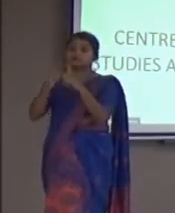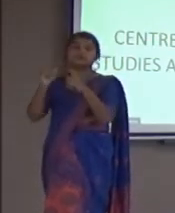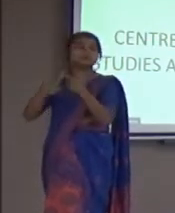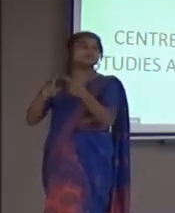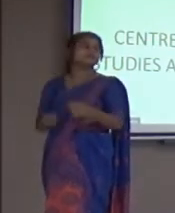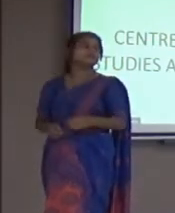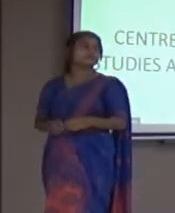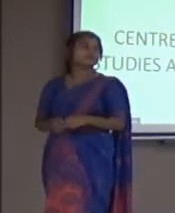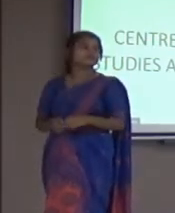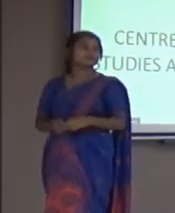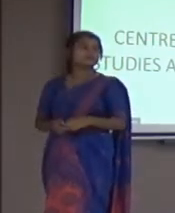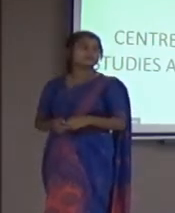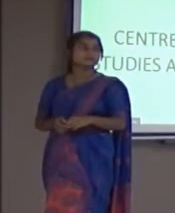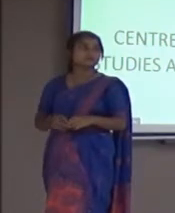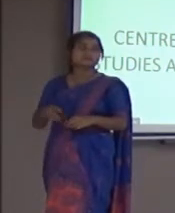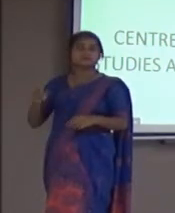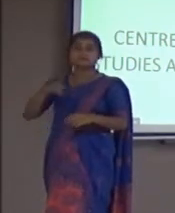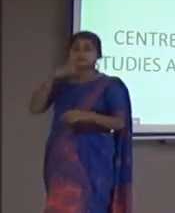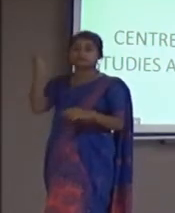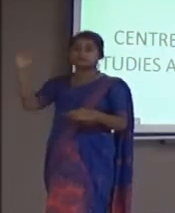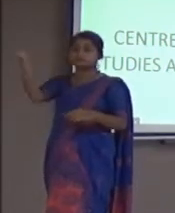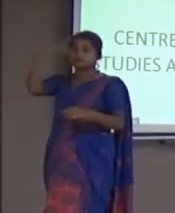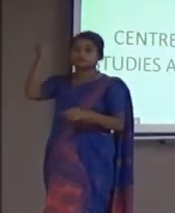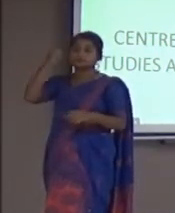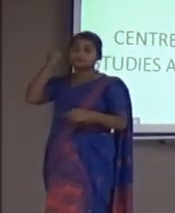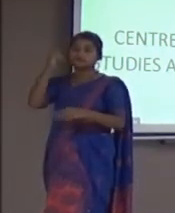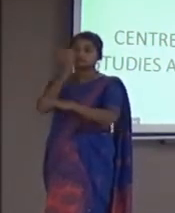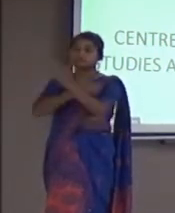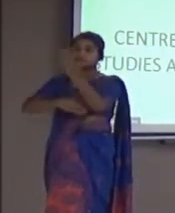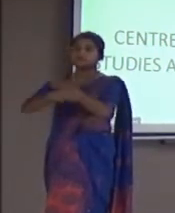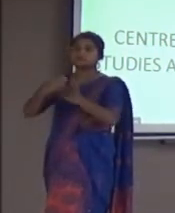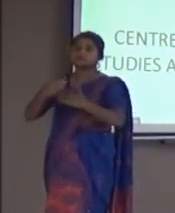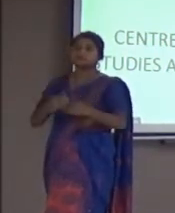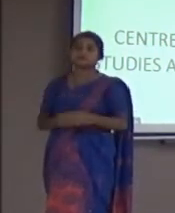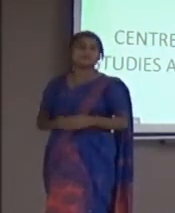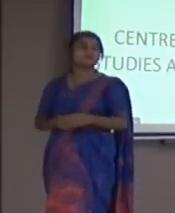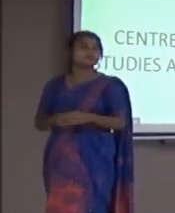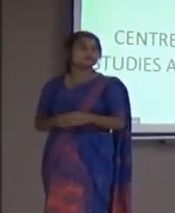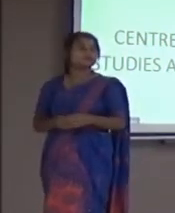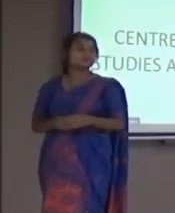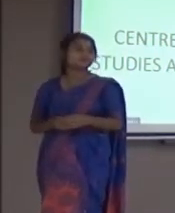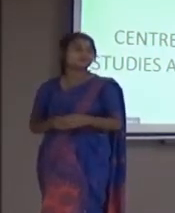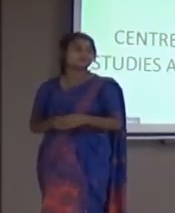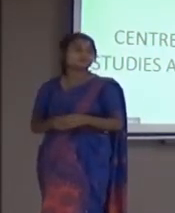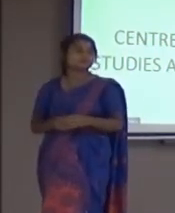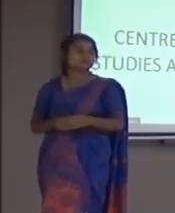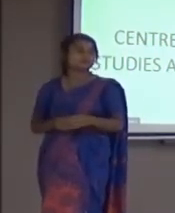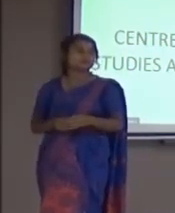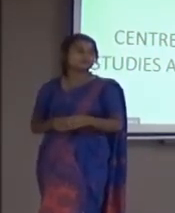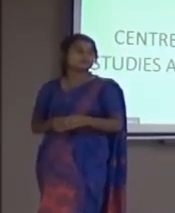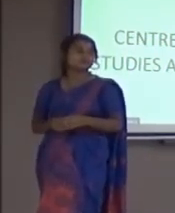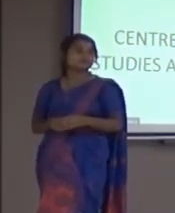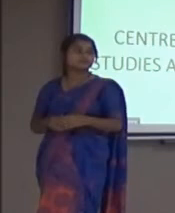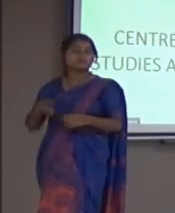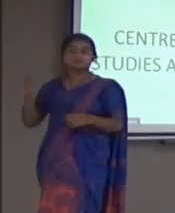And that is why one famous scholar in disability jurisprudence, when he talks that it is a social impediment,